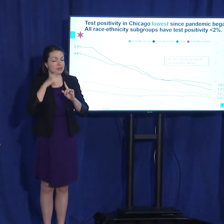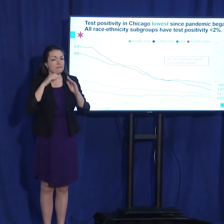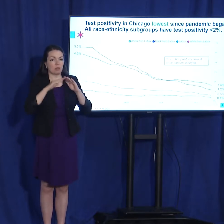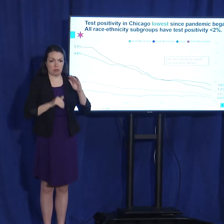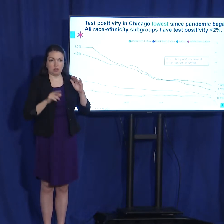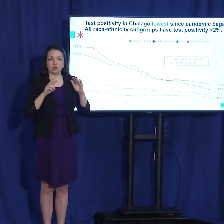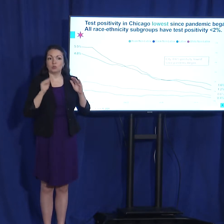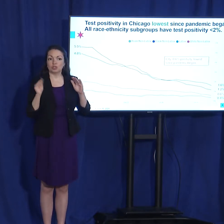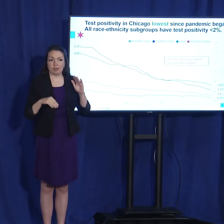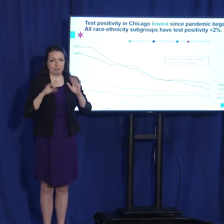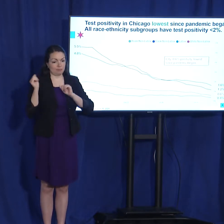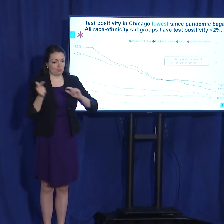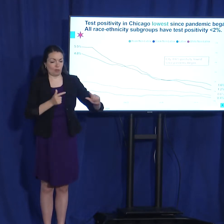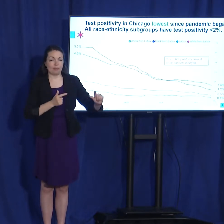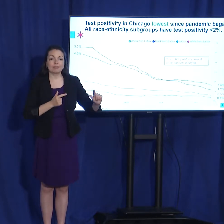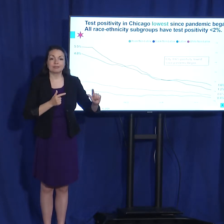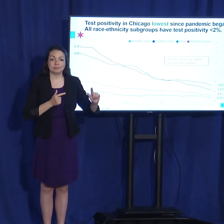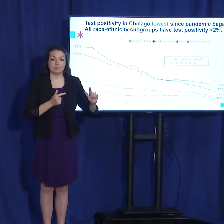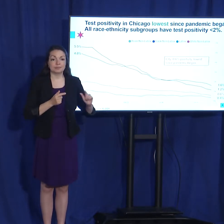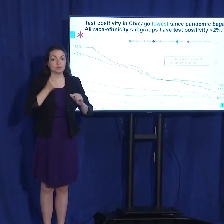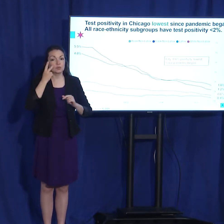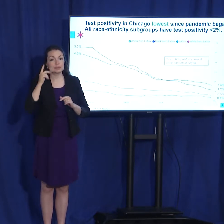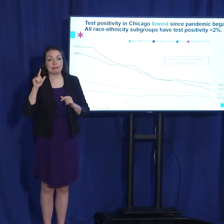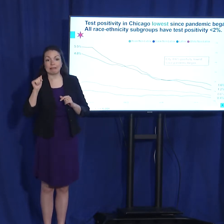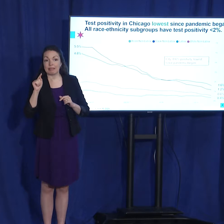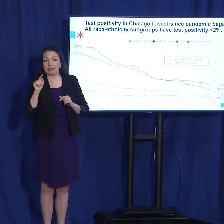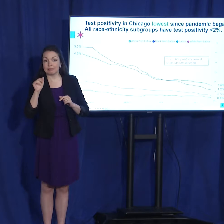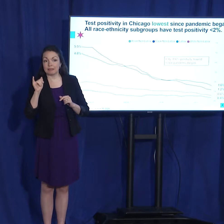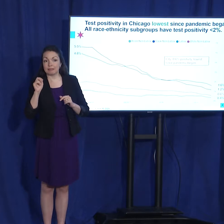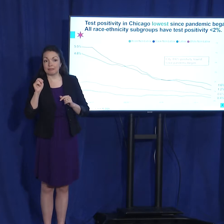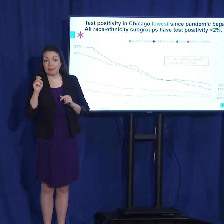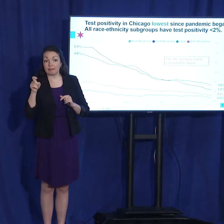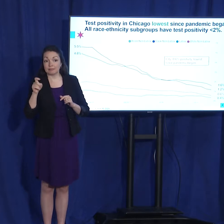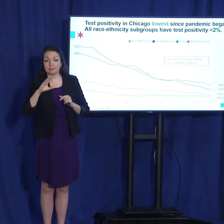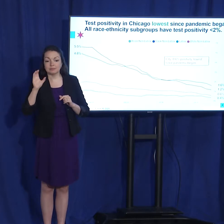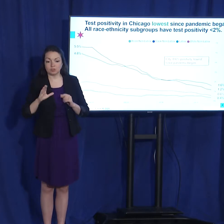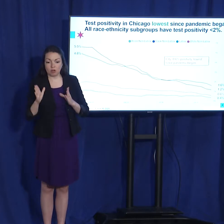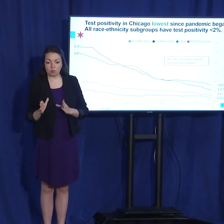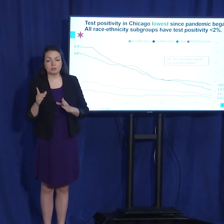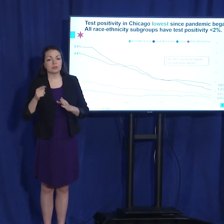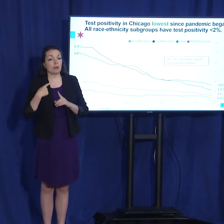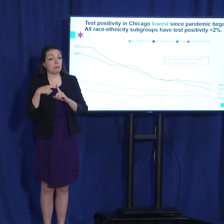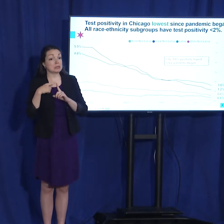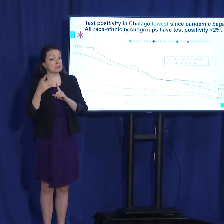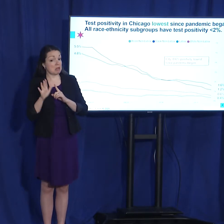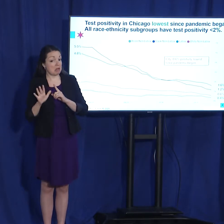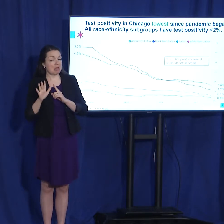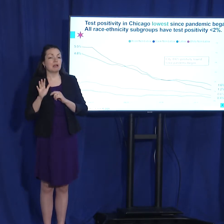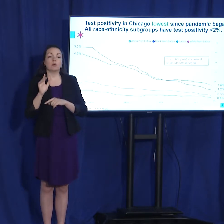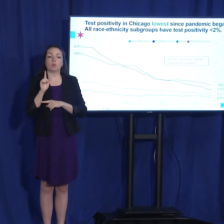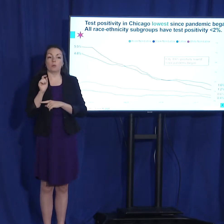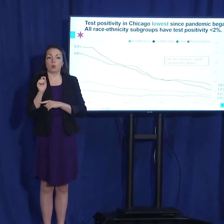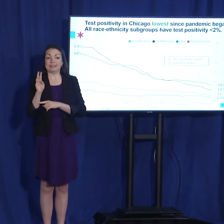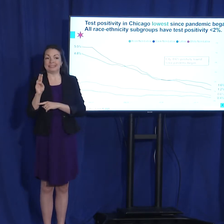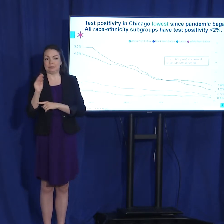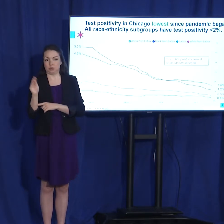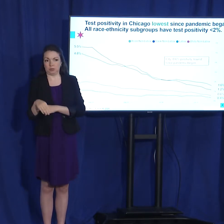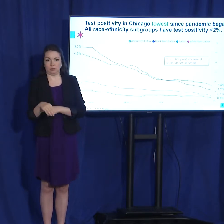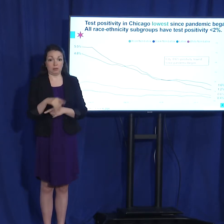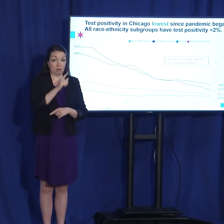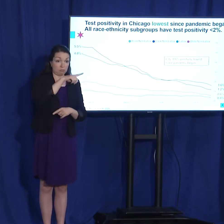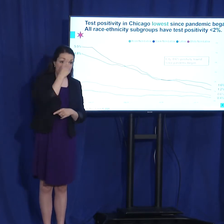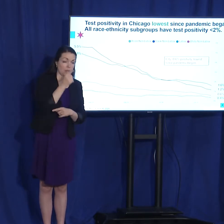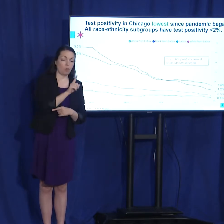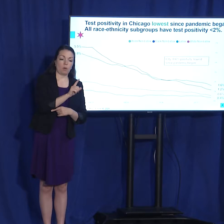than 2% right now. So if we look at Latinx Chicagoans, the positivity there is 1.6%. Among Black Chicagoans,